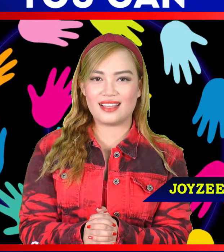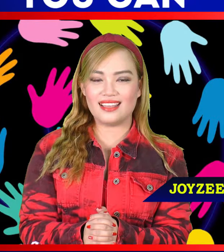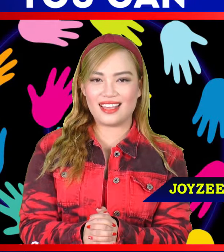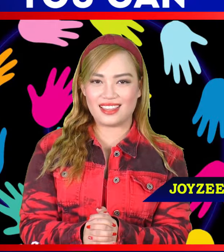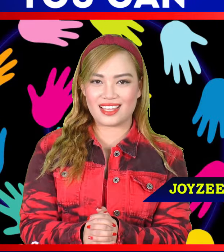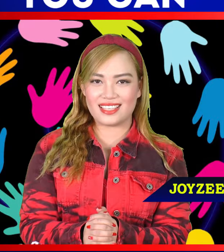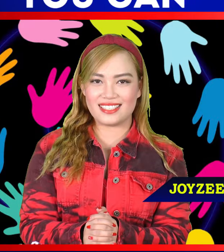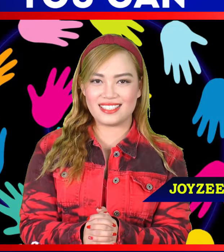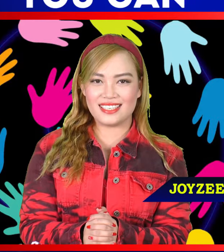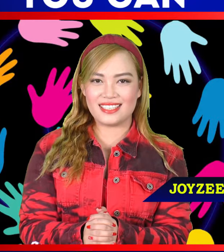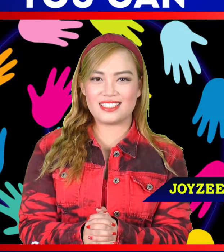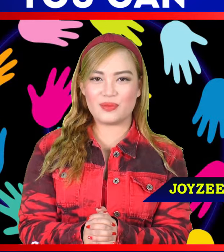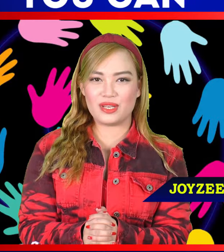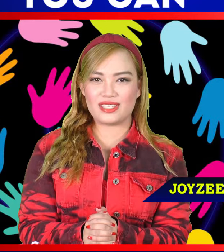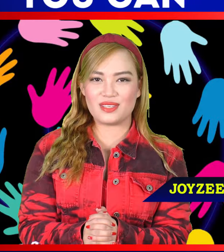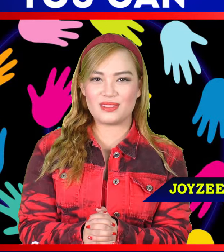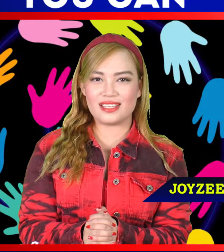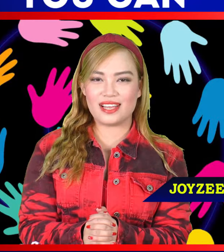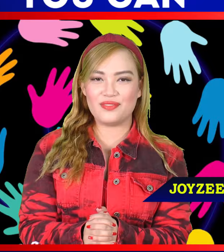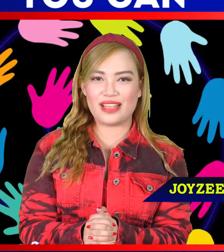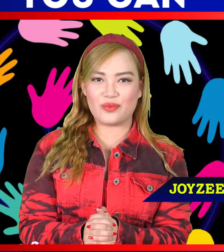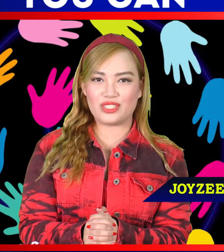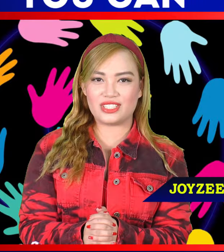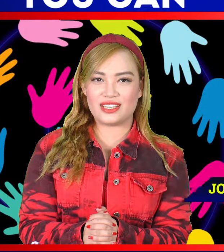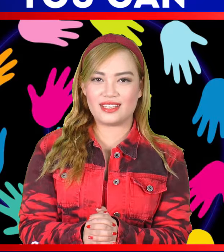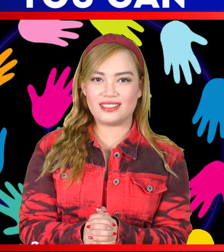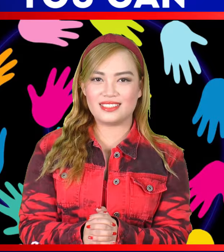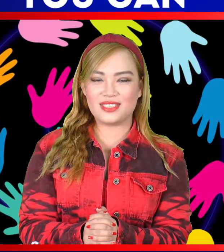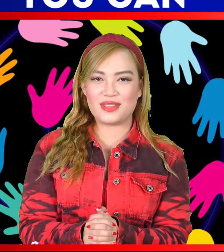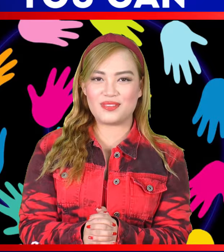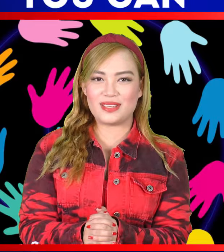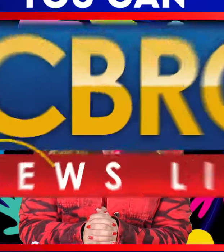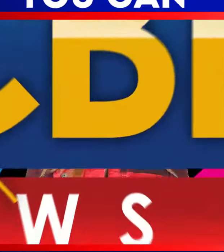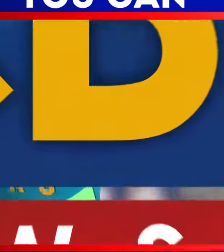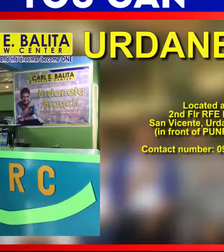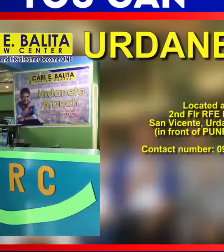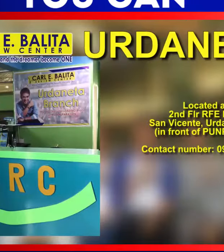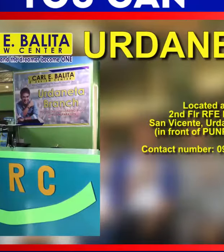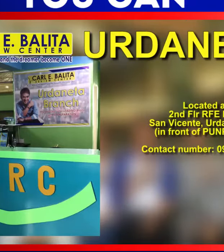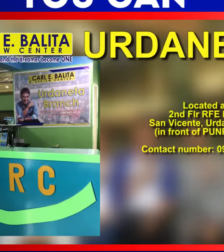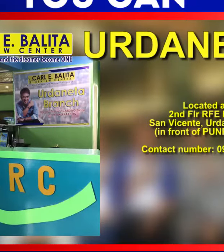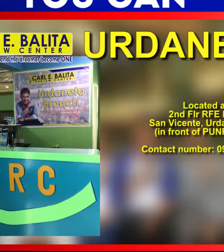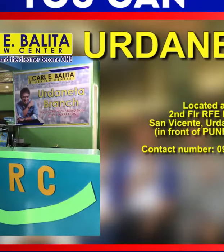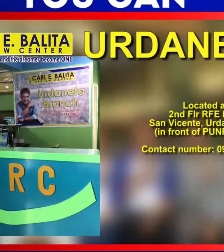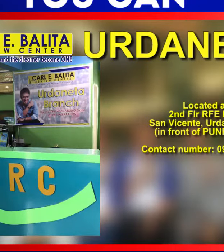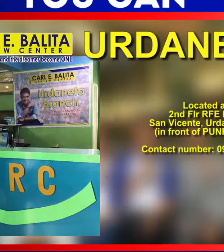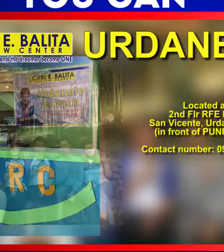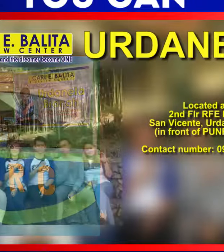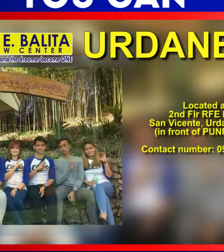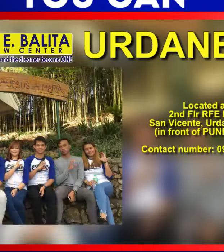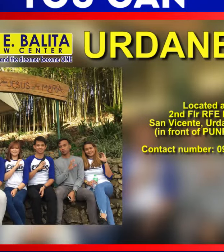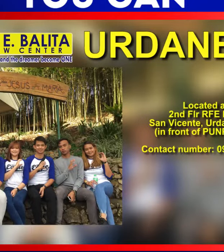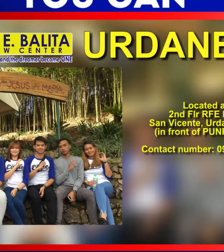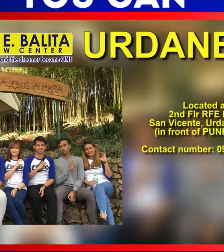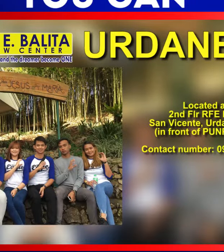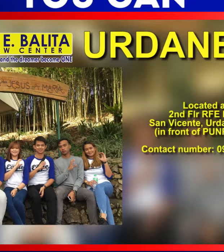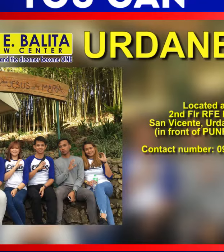and this is CBRC News Live Language Day. Good evening. CBRC Ordoneta, located at